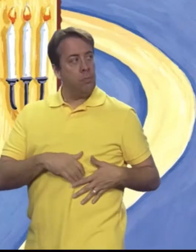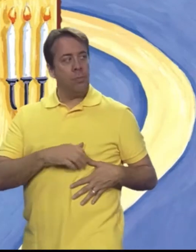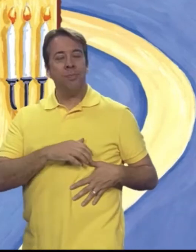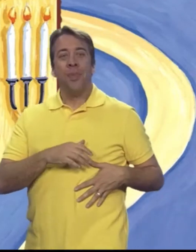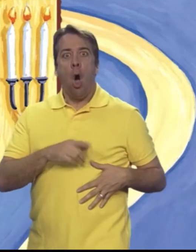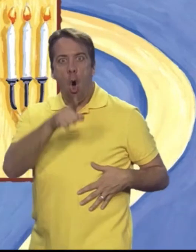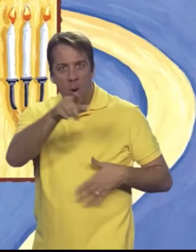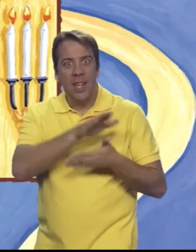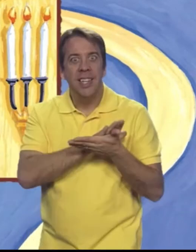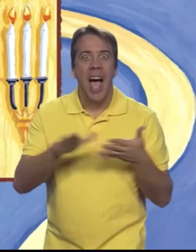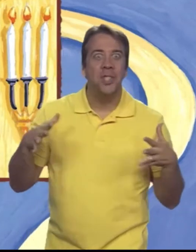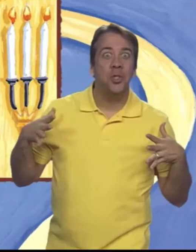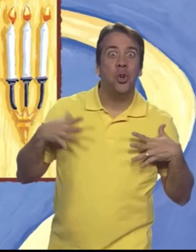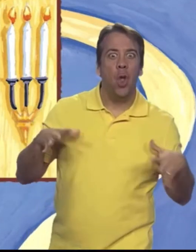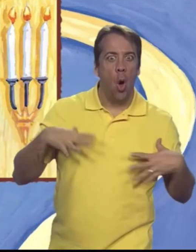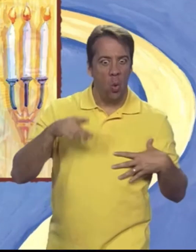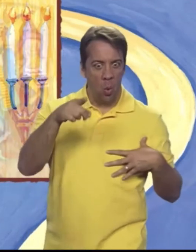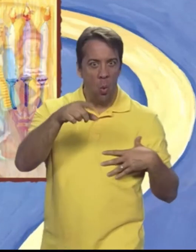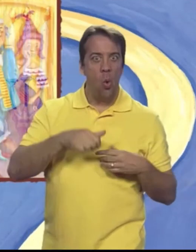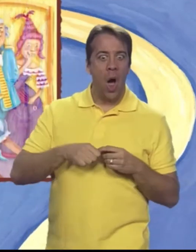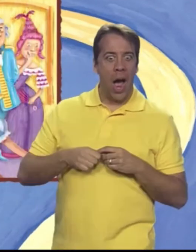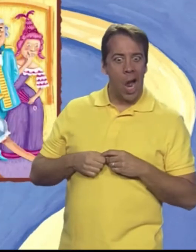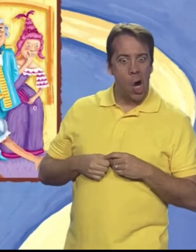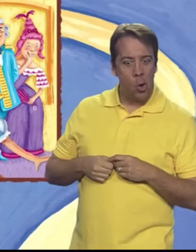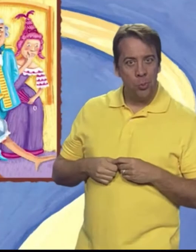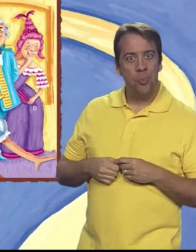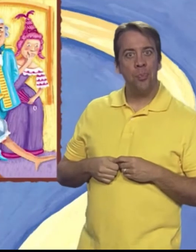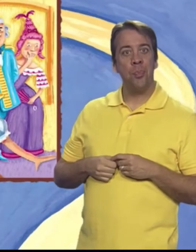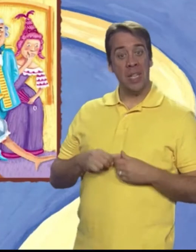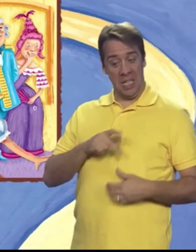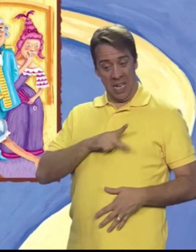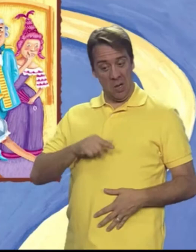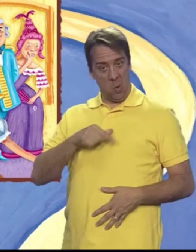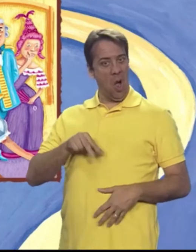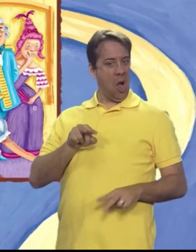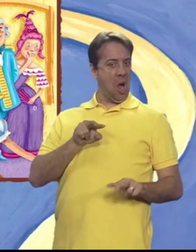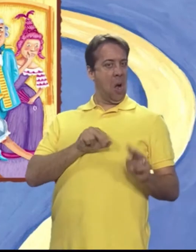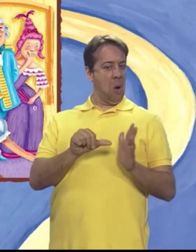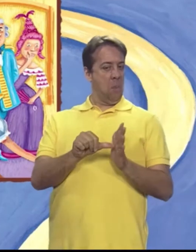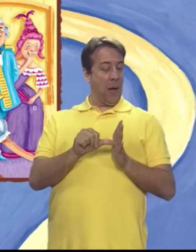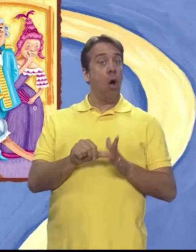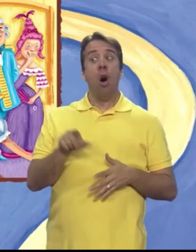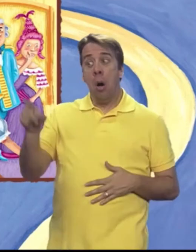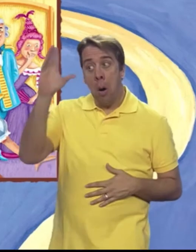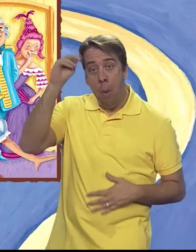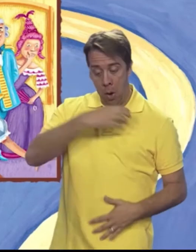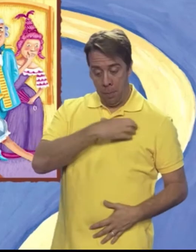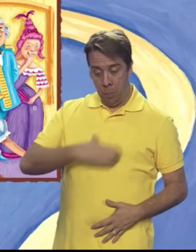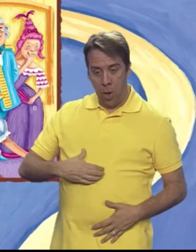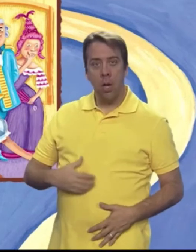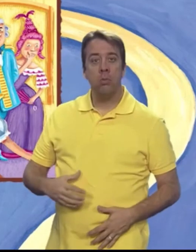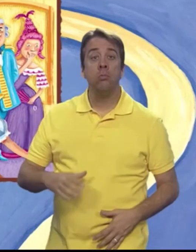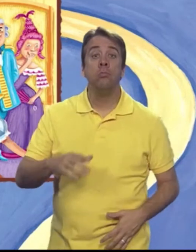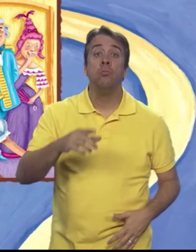agreed the queen. The prince walked right up to her. Will you dance with me? he asked.